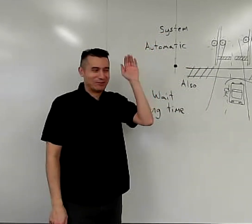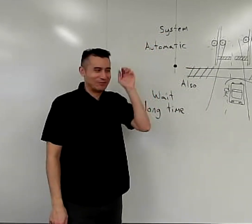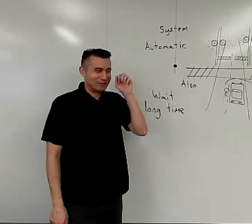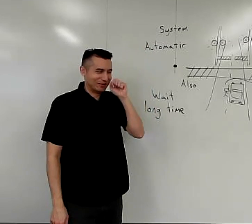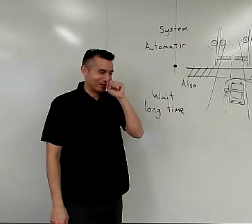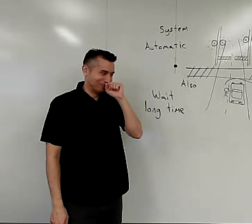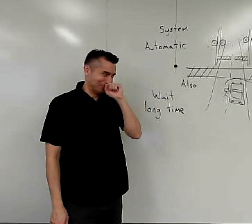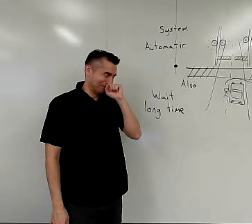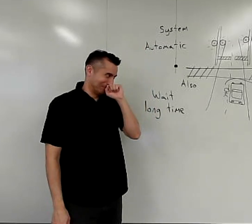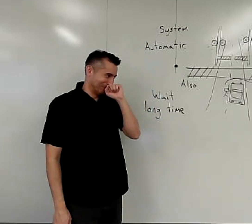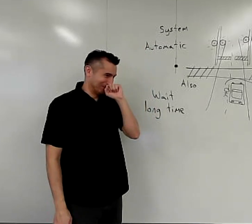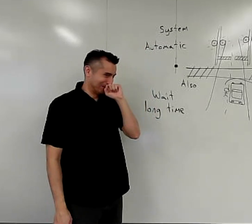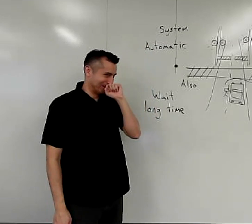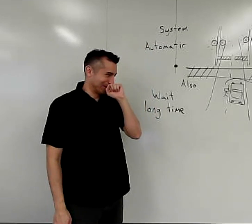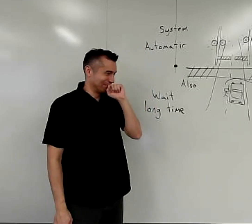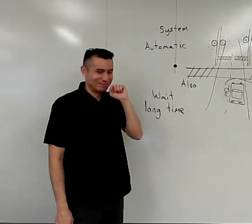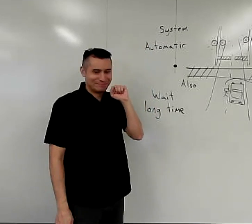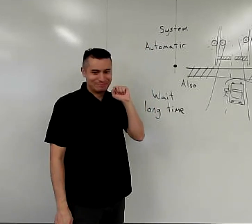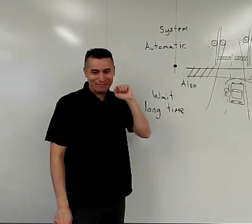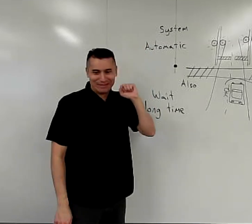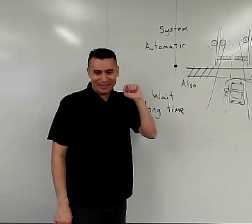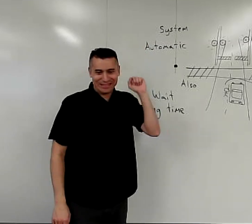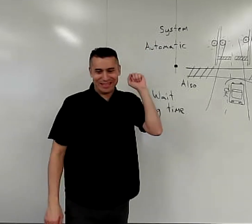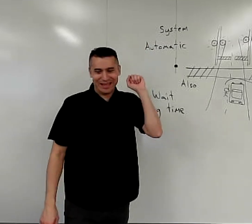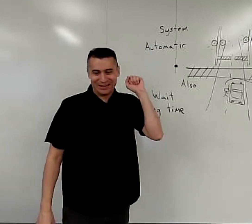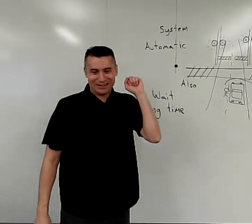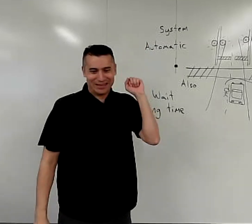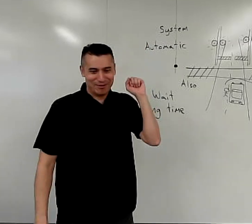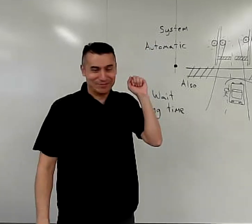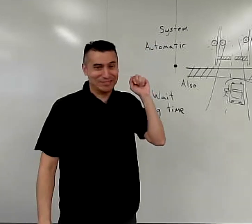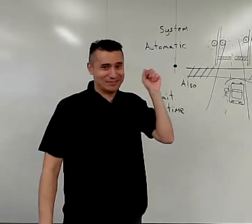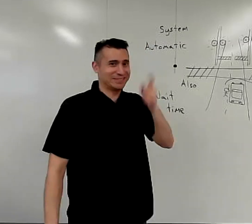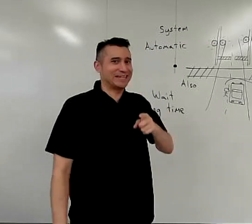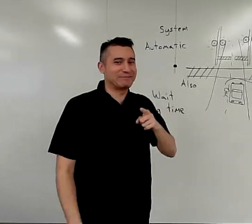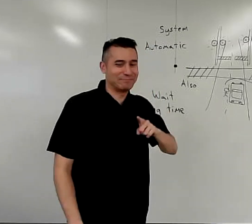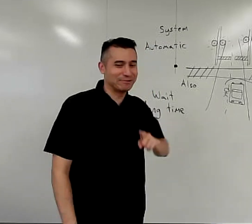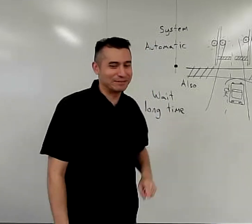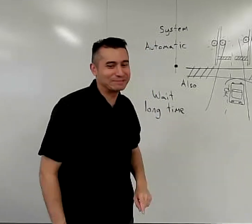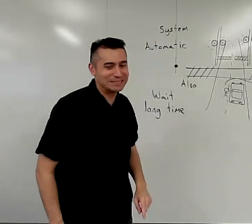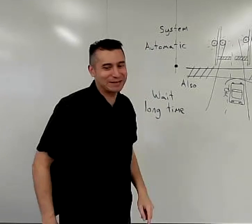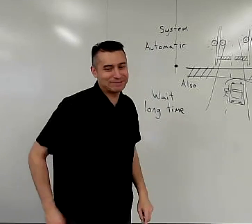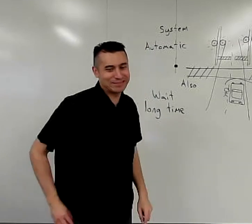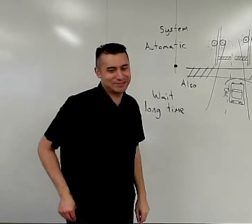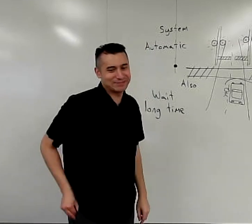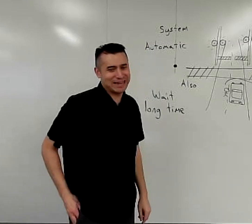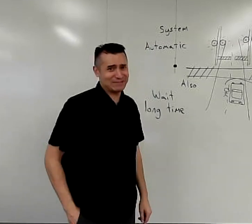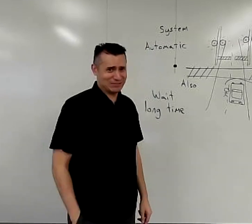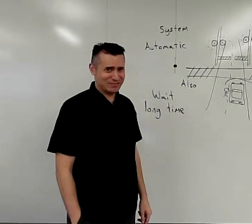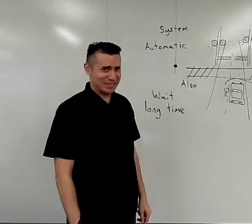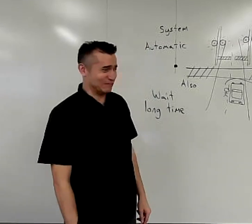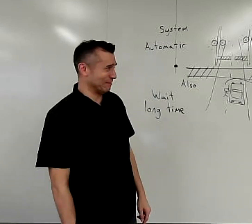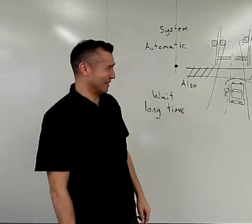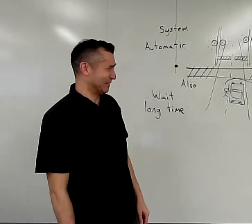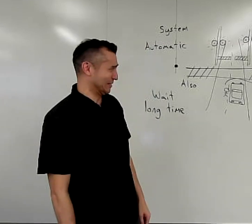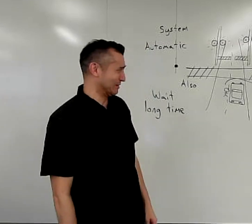Oh, not enough people. Not that many people there. Students attending remotely, please type in the Zoom chat if you think you got the